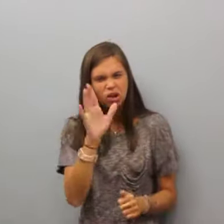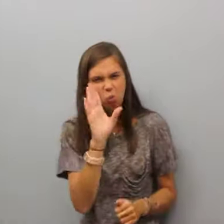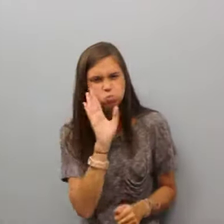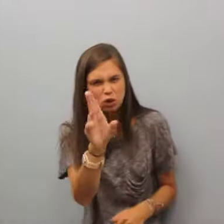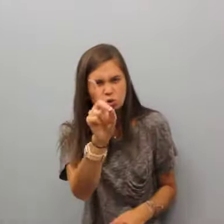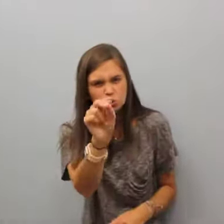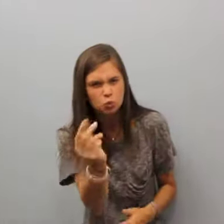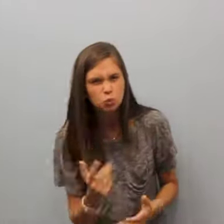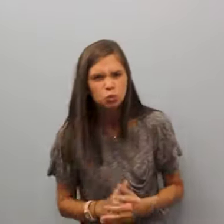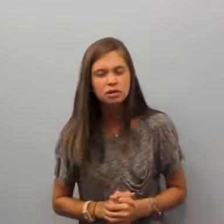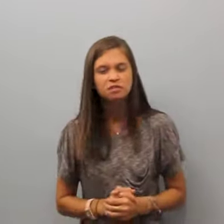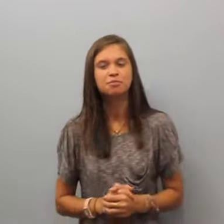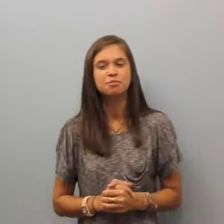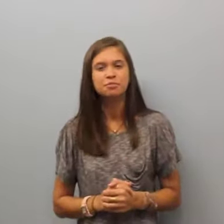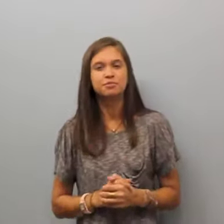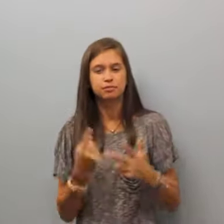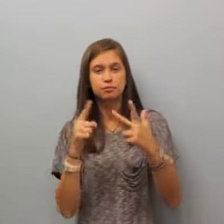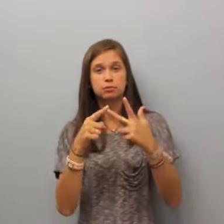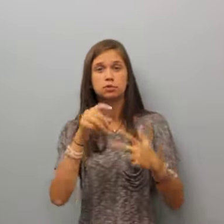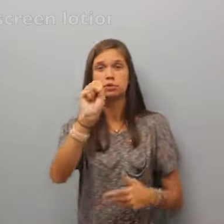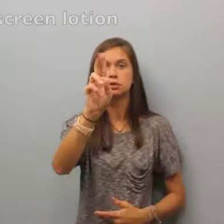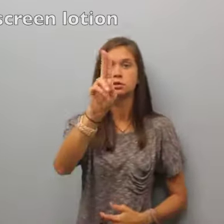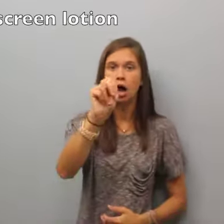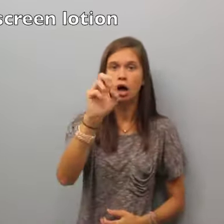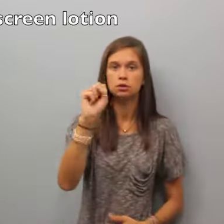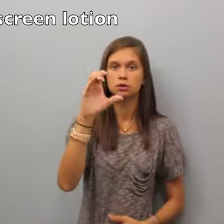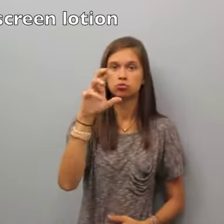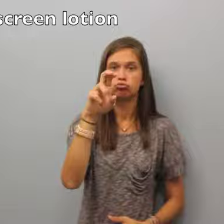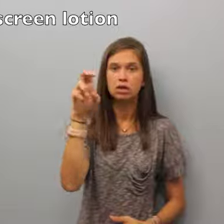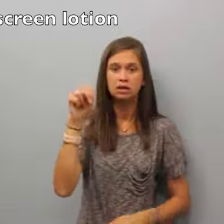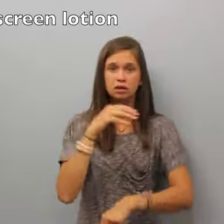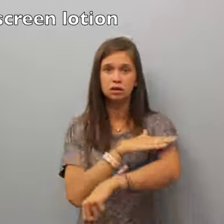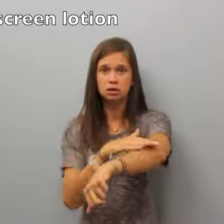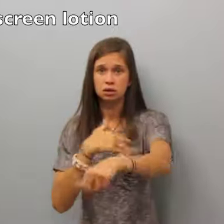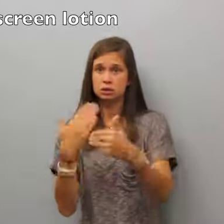dogs. My dog is such a people person, so friendly.